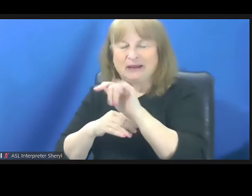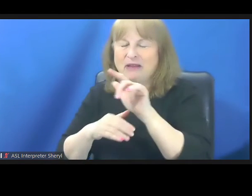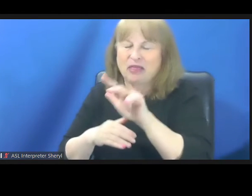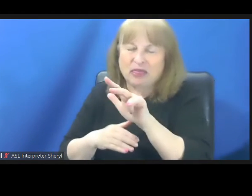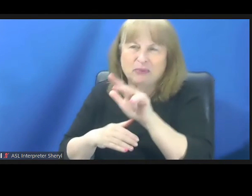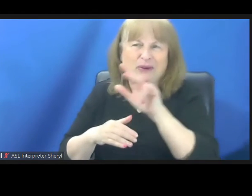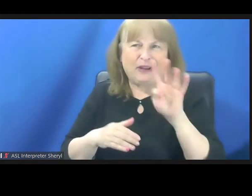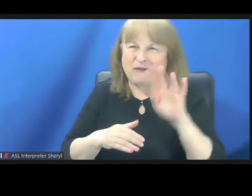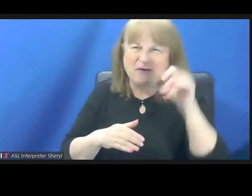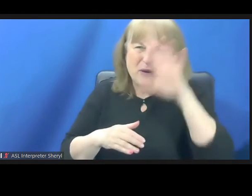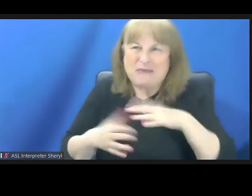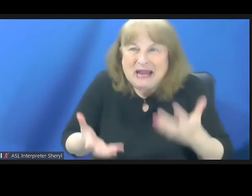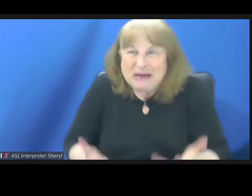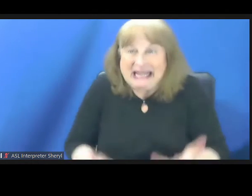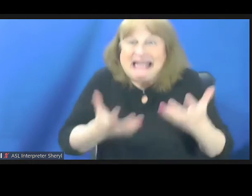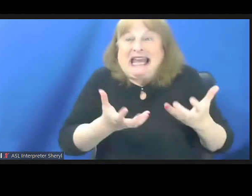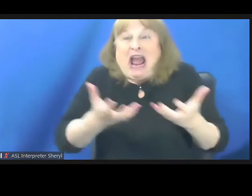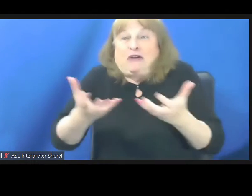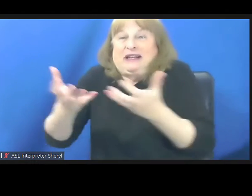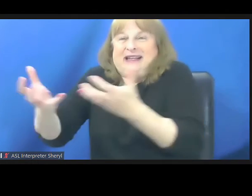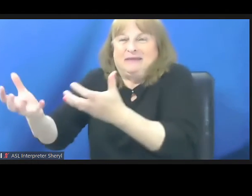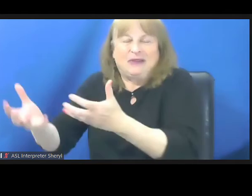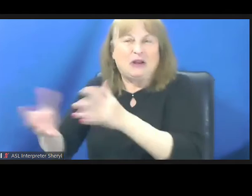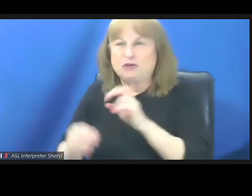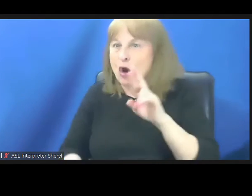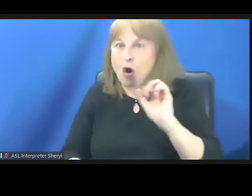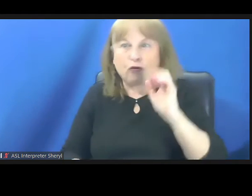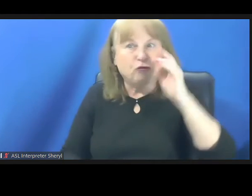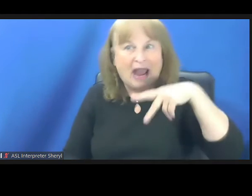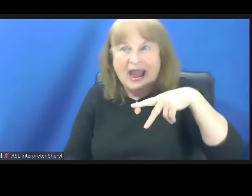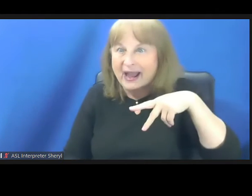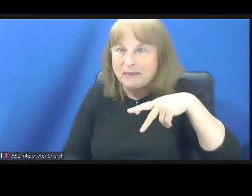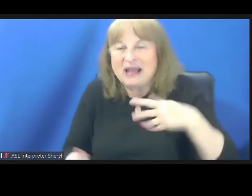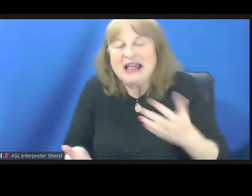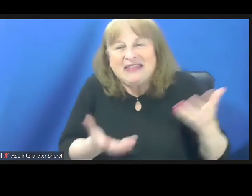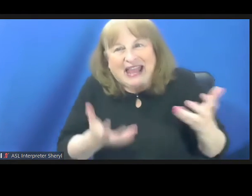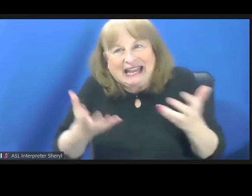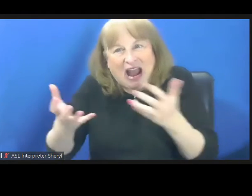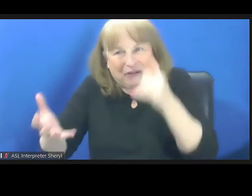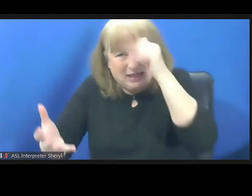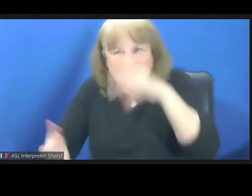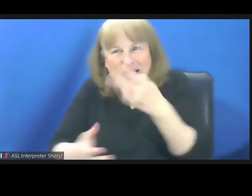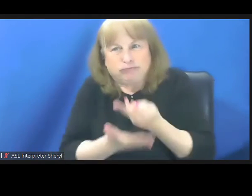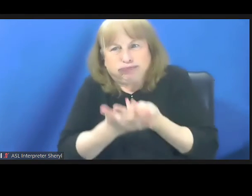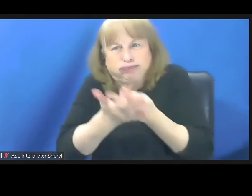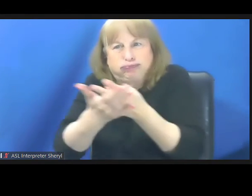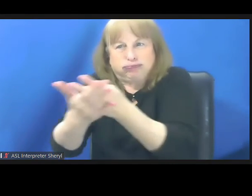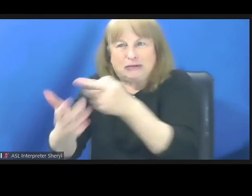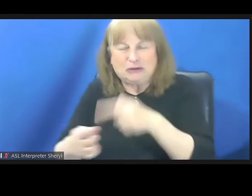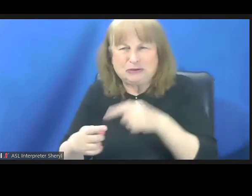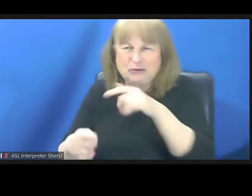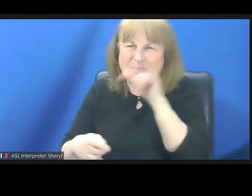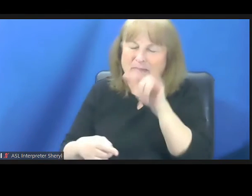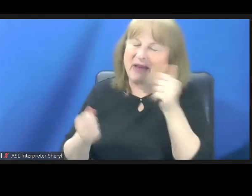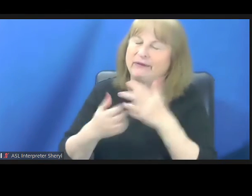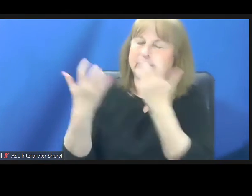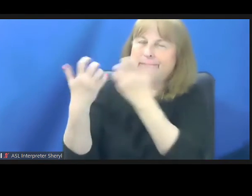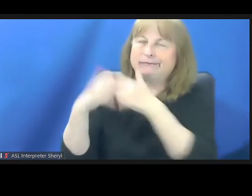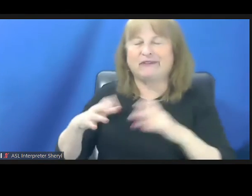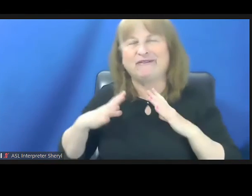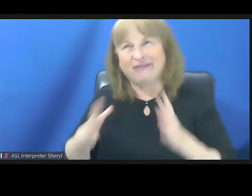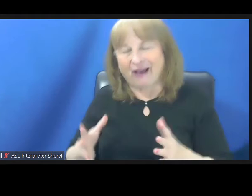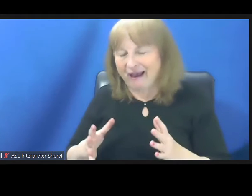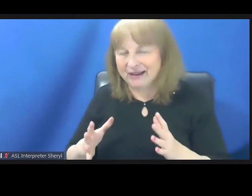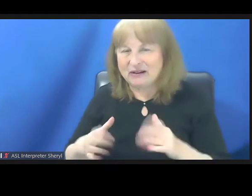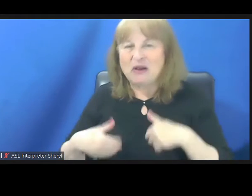literally carried him, because there was no ramp. They carried him to the plane. and everything went fine. And at the air, when